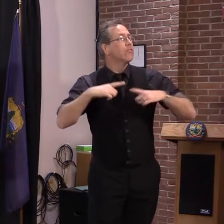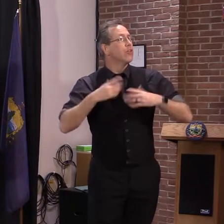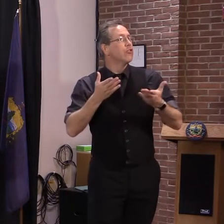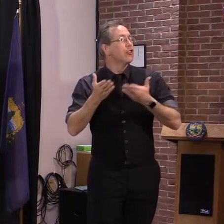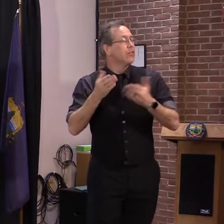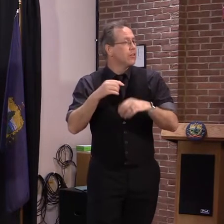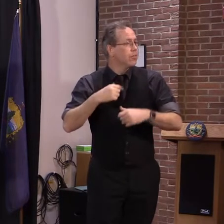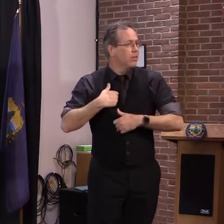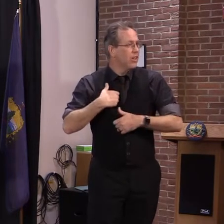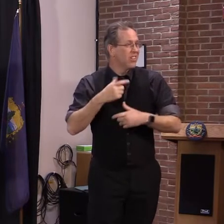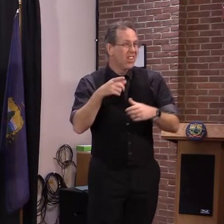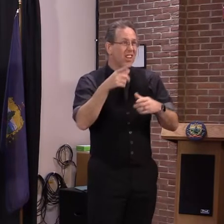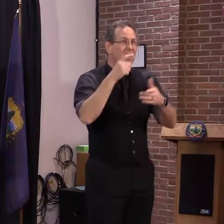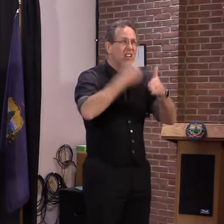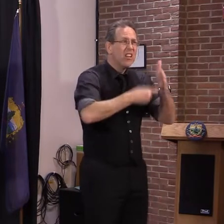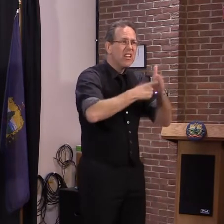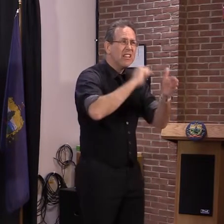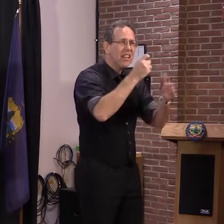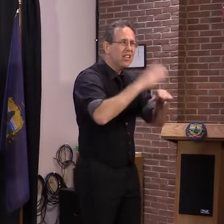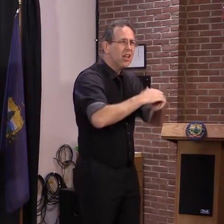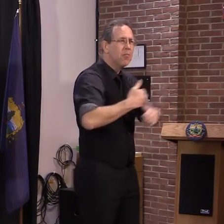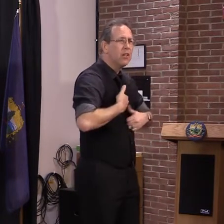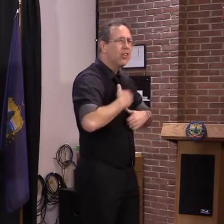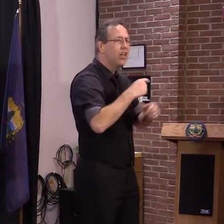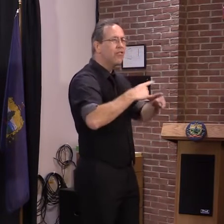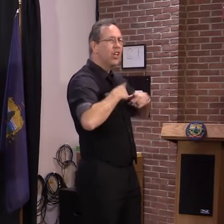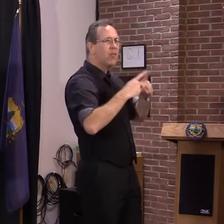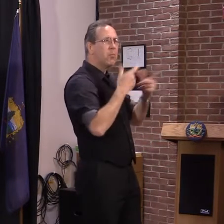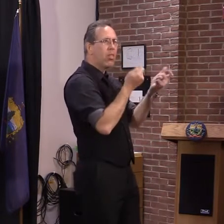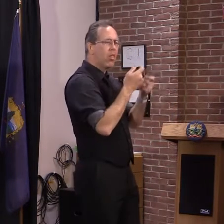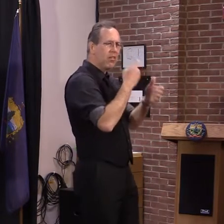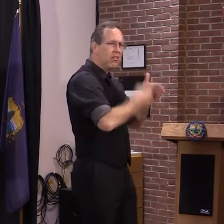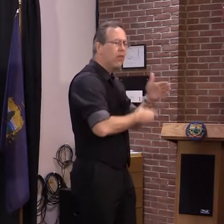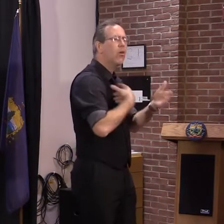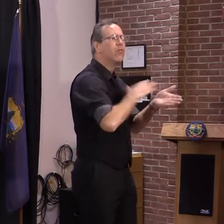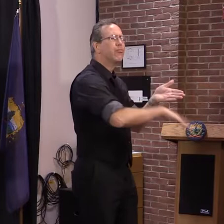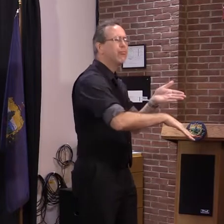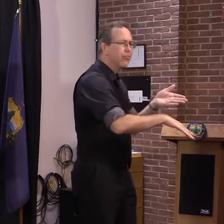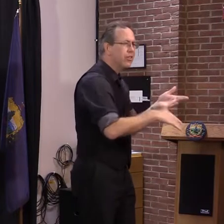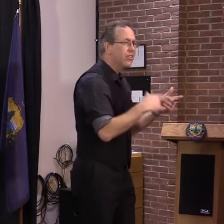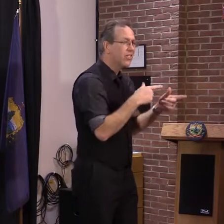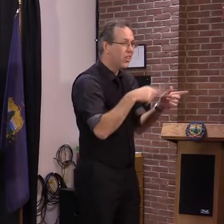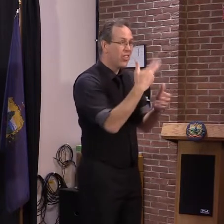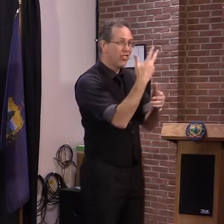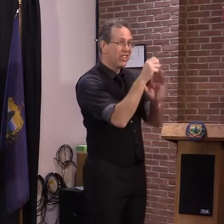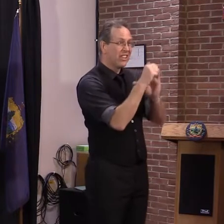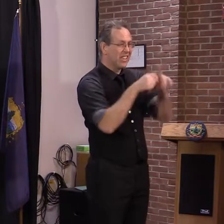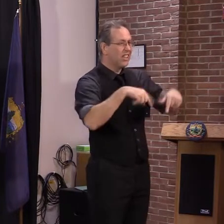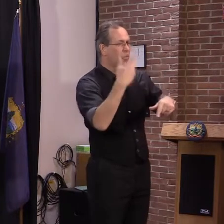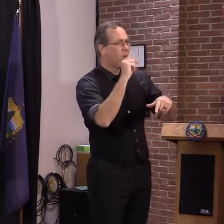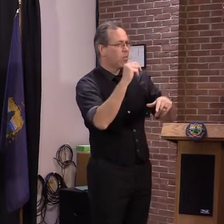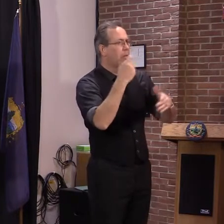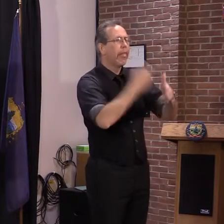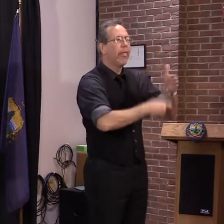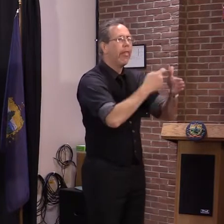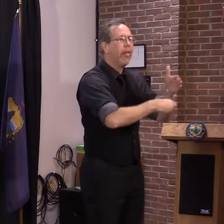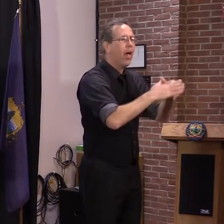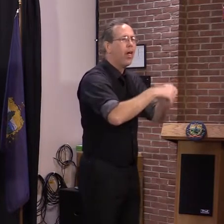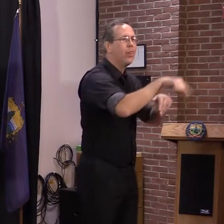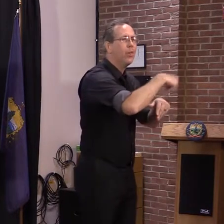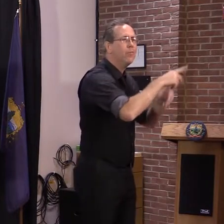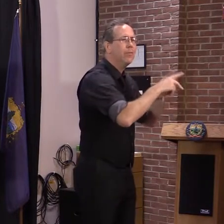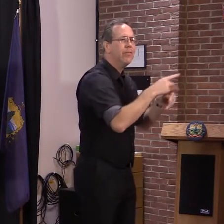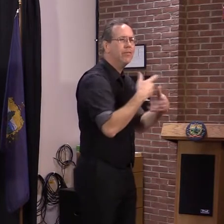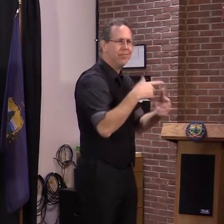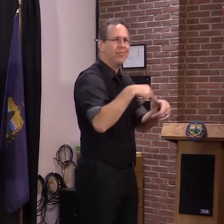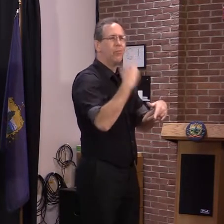Vermont is one of only three states that fully tax this income right now. National data shows that 70% of military